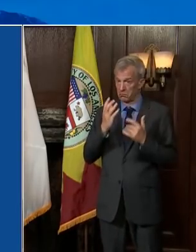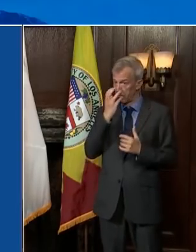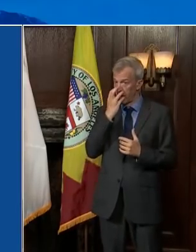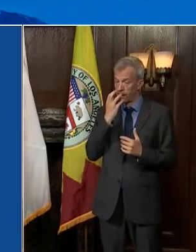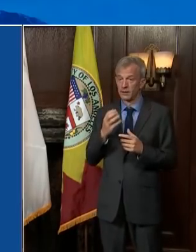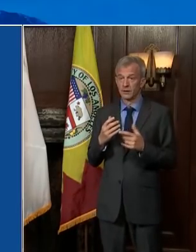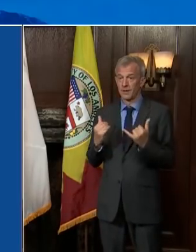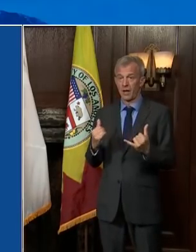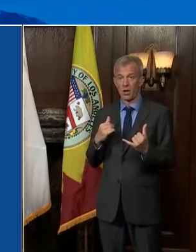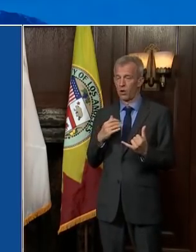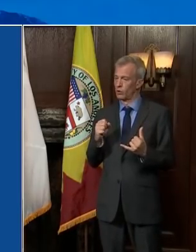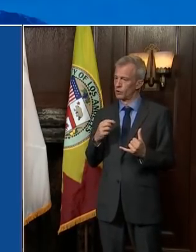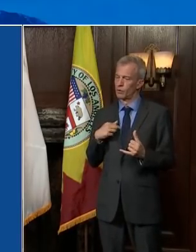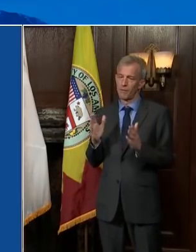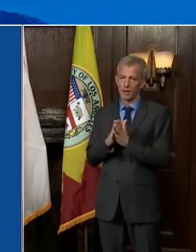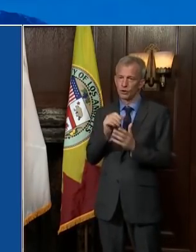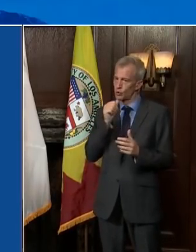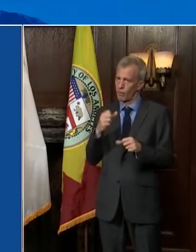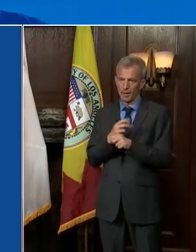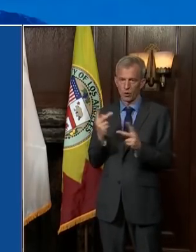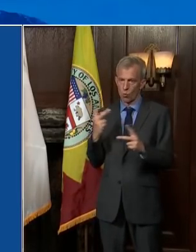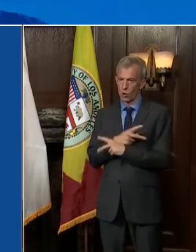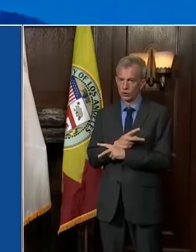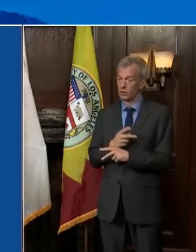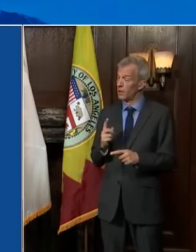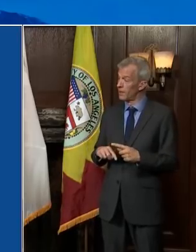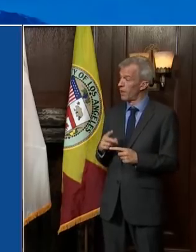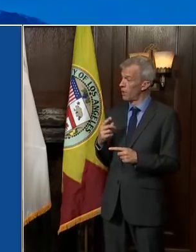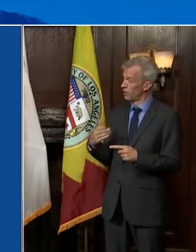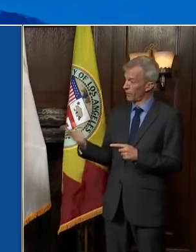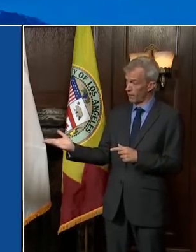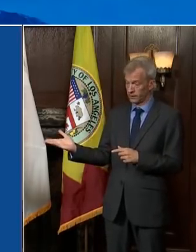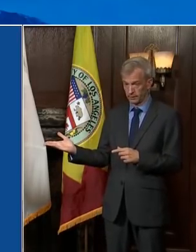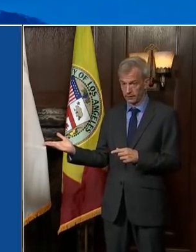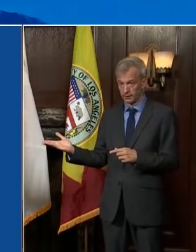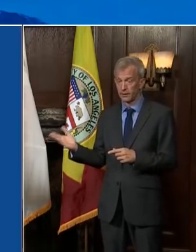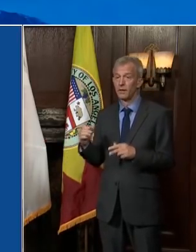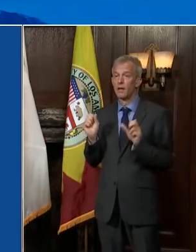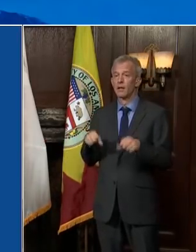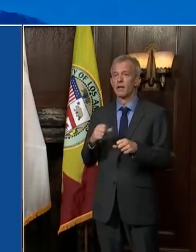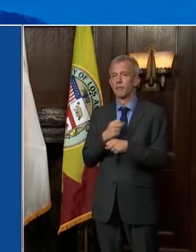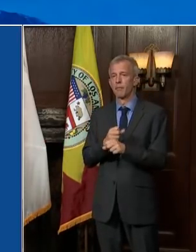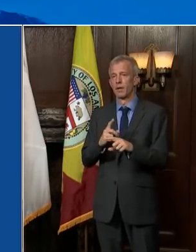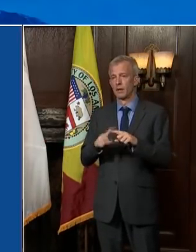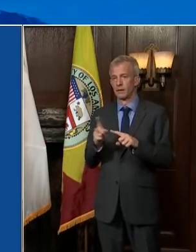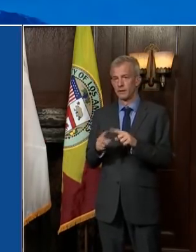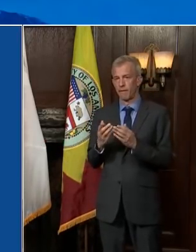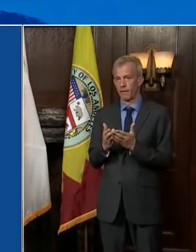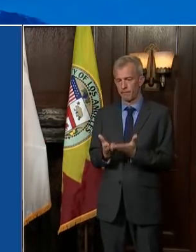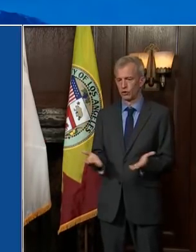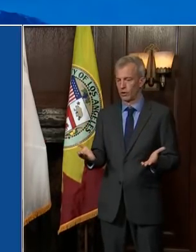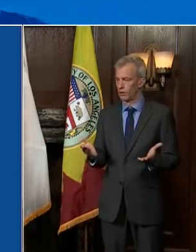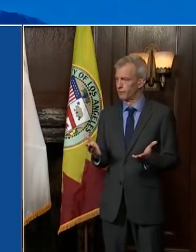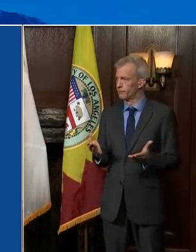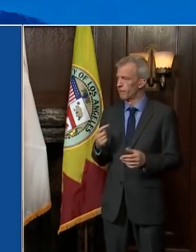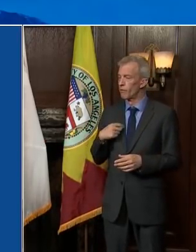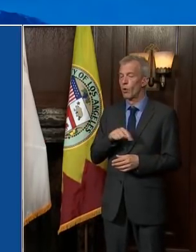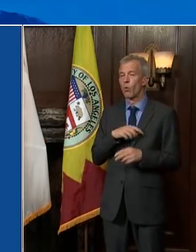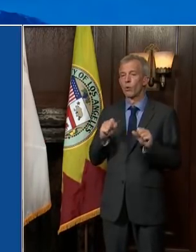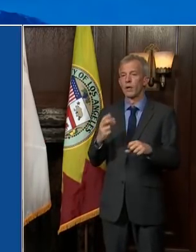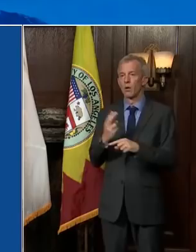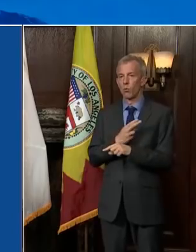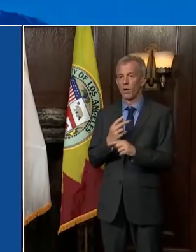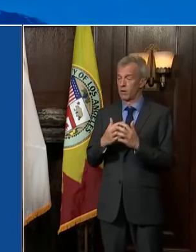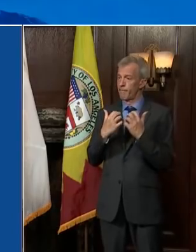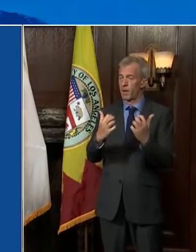responders. But other coverings like this, which can be made of different materials that we can wear in public,